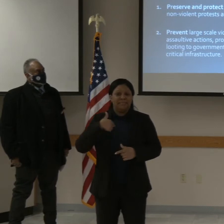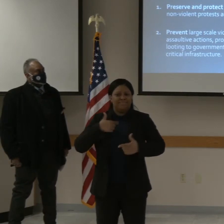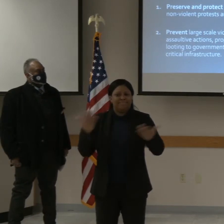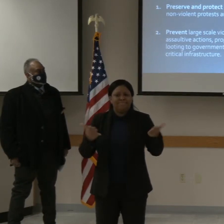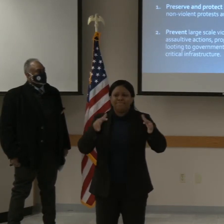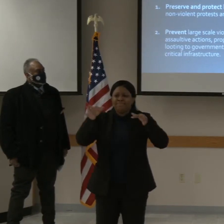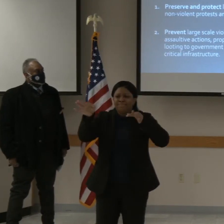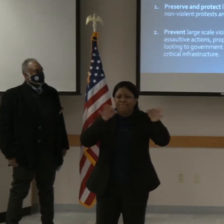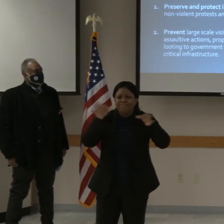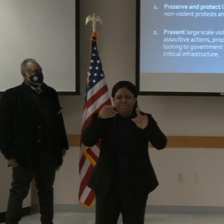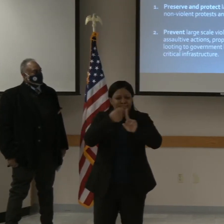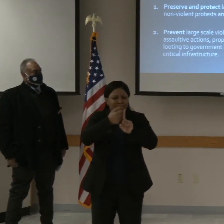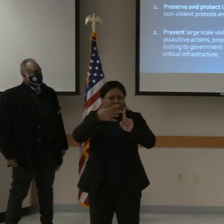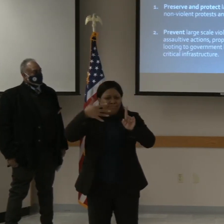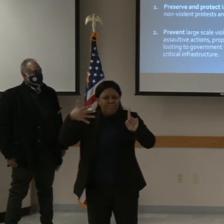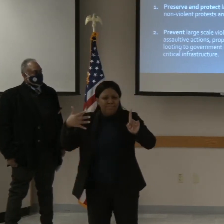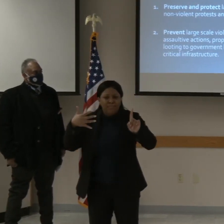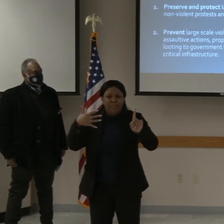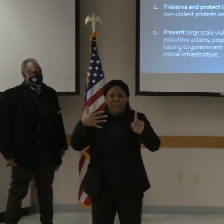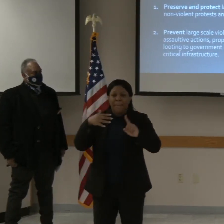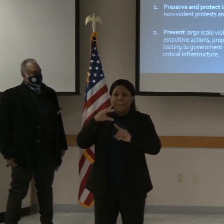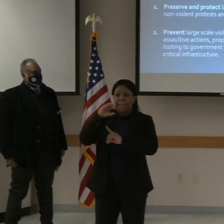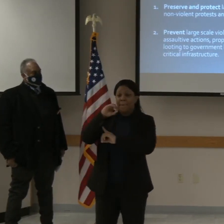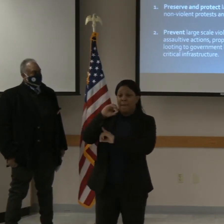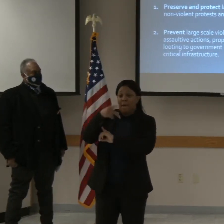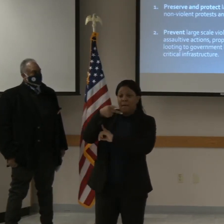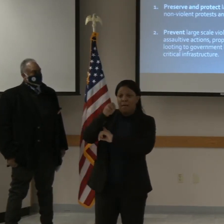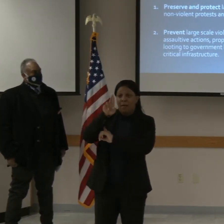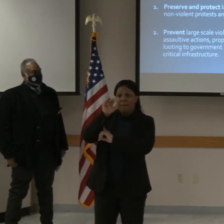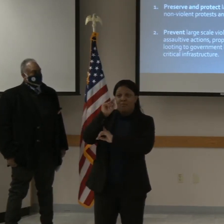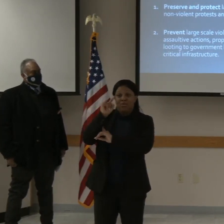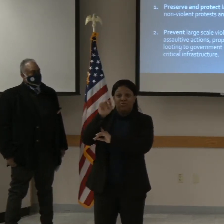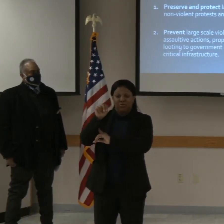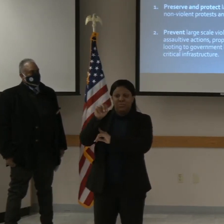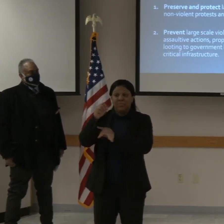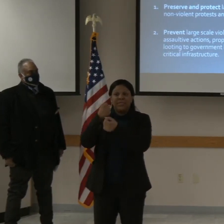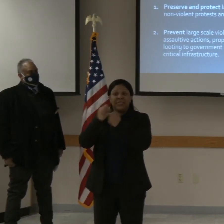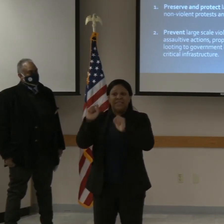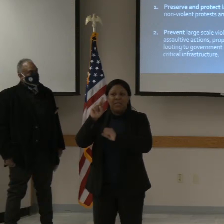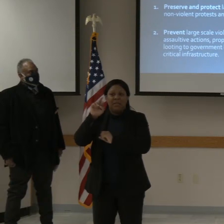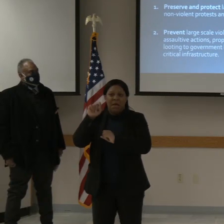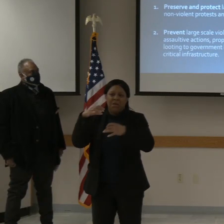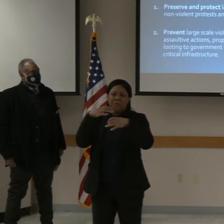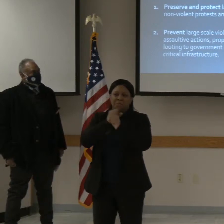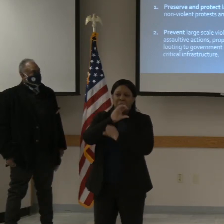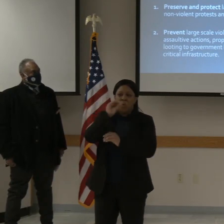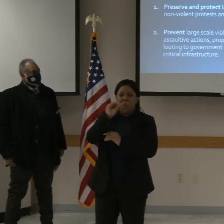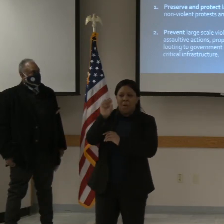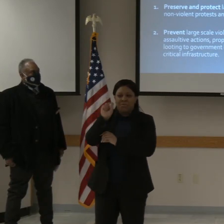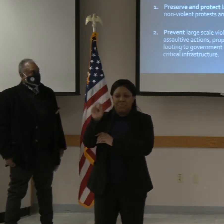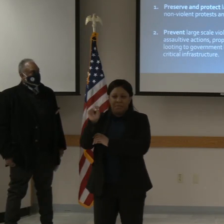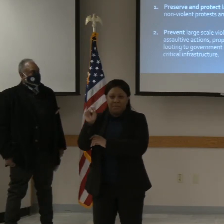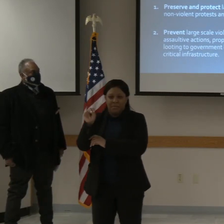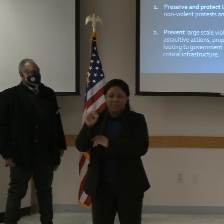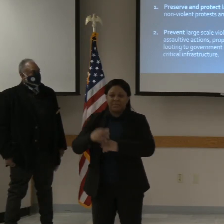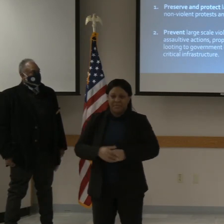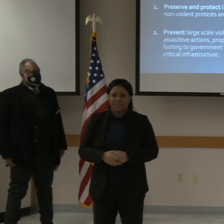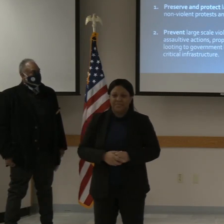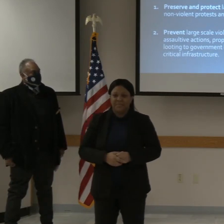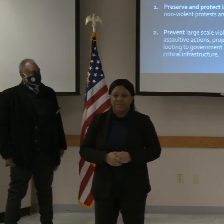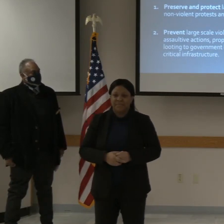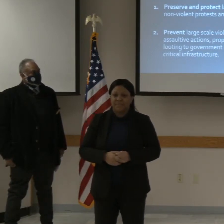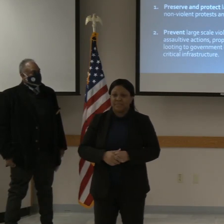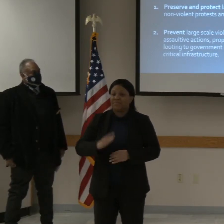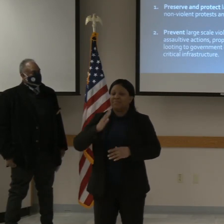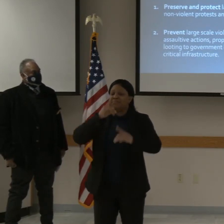Net is a unified command approach to prevention and response during the Chauvin trial. The mission is twofold. First, to preserve